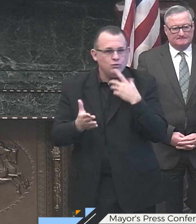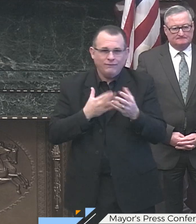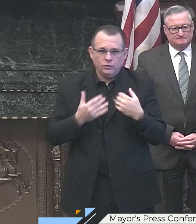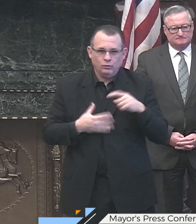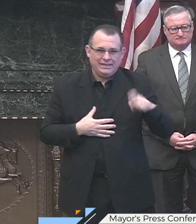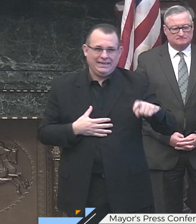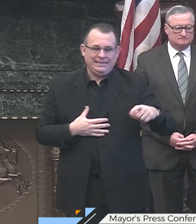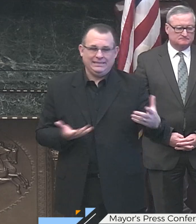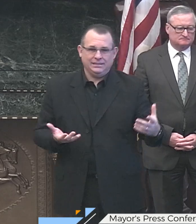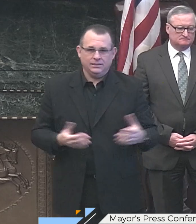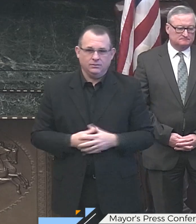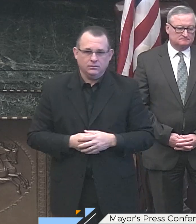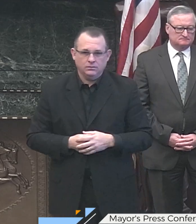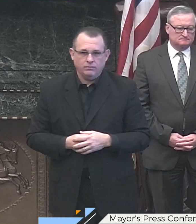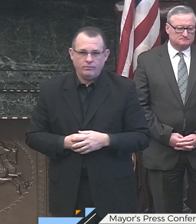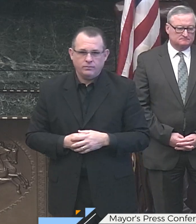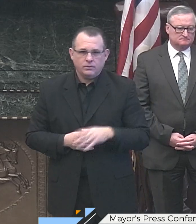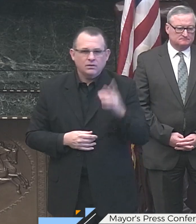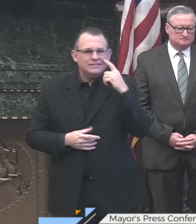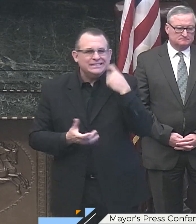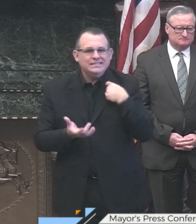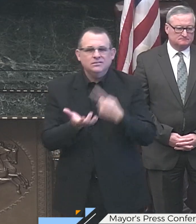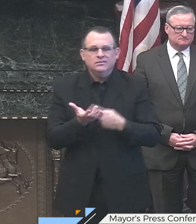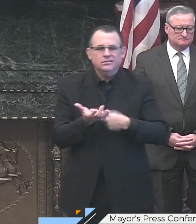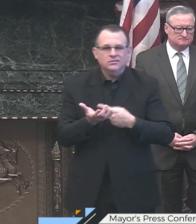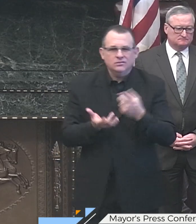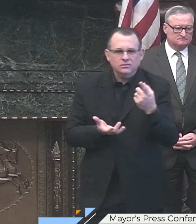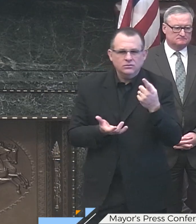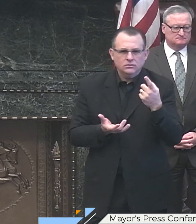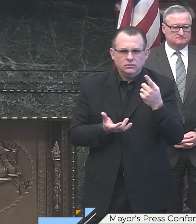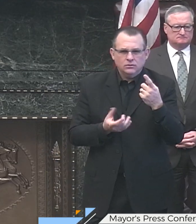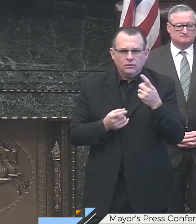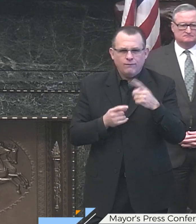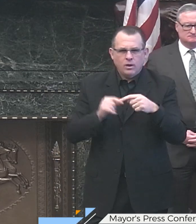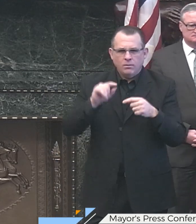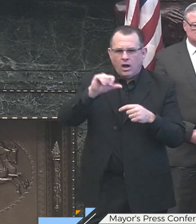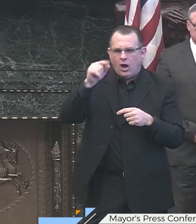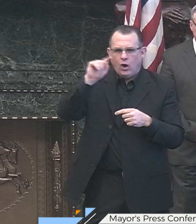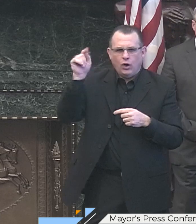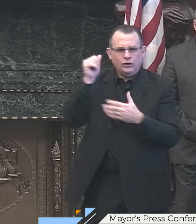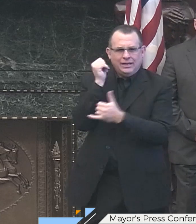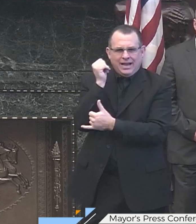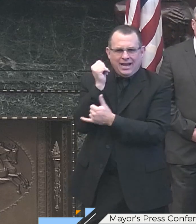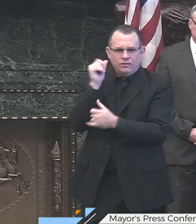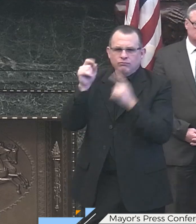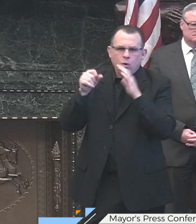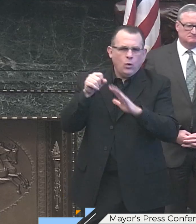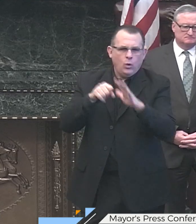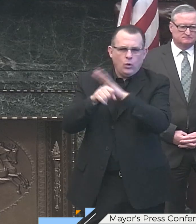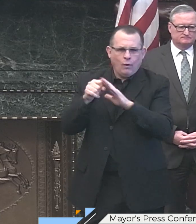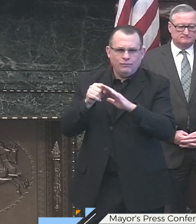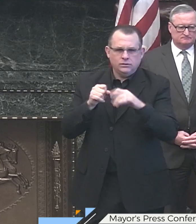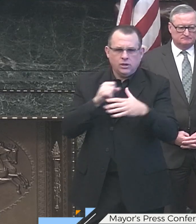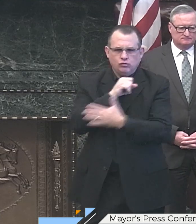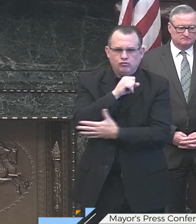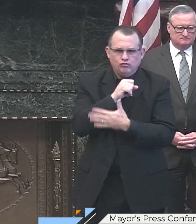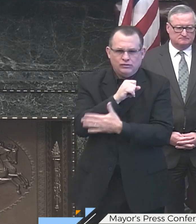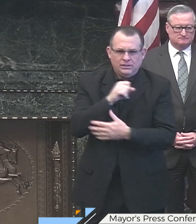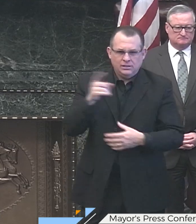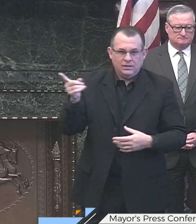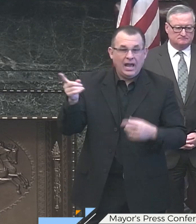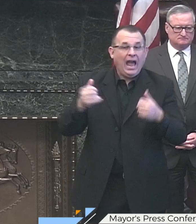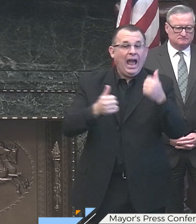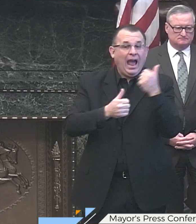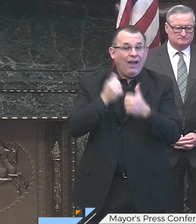with my counterparts at large counties across the country. Every county that has a